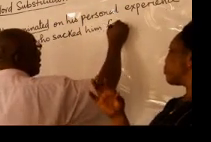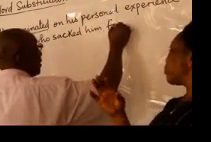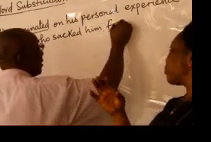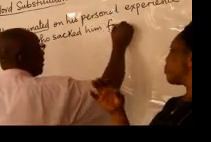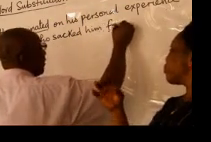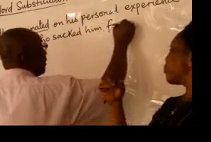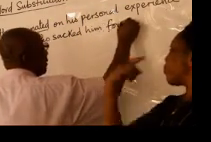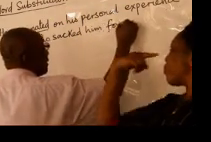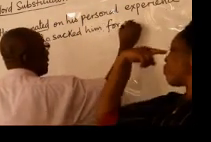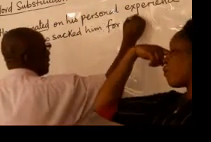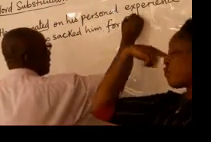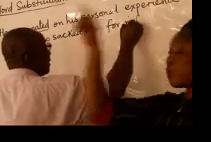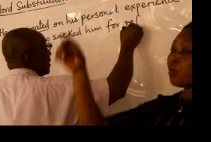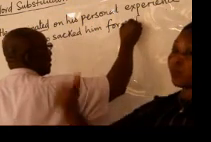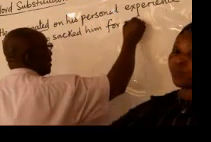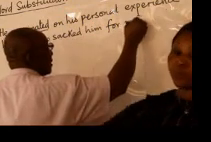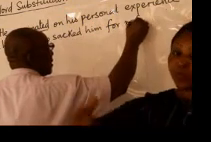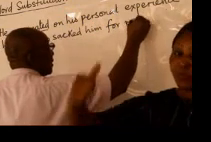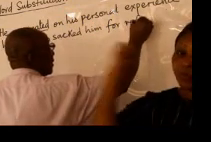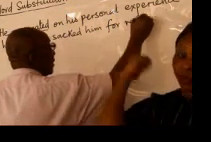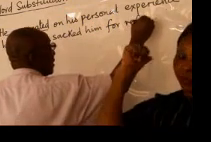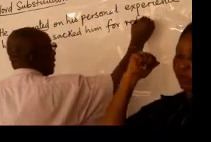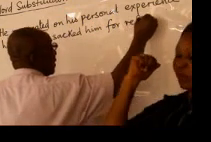for refusing